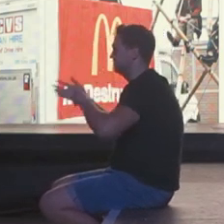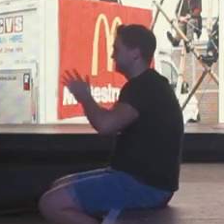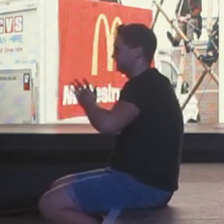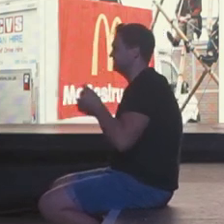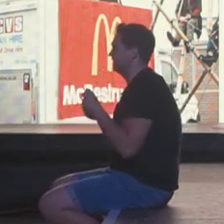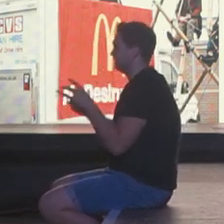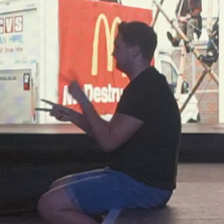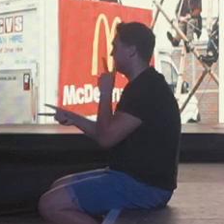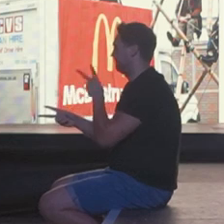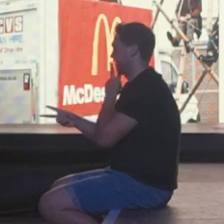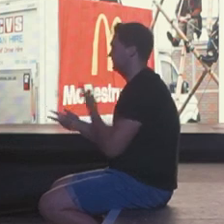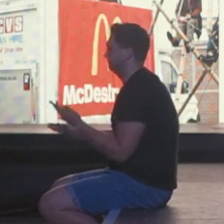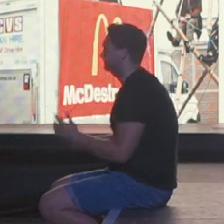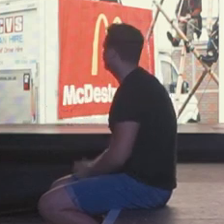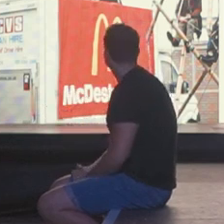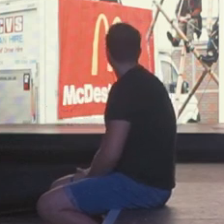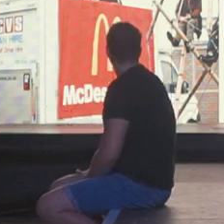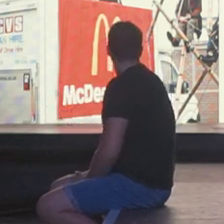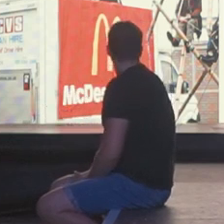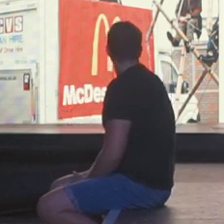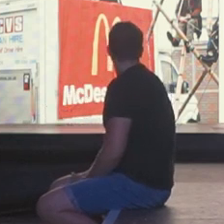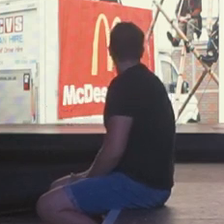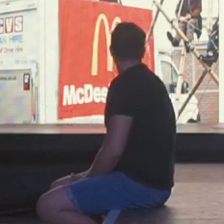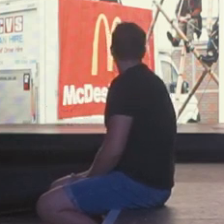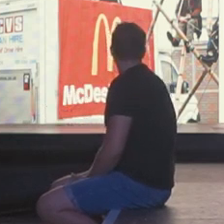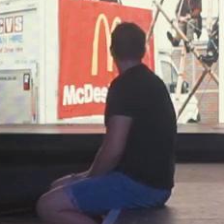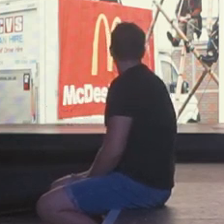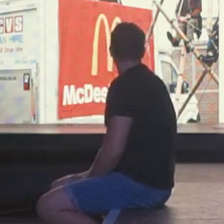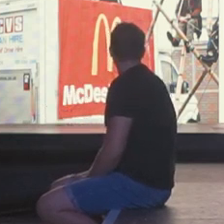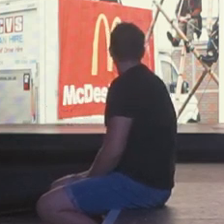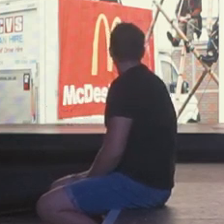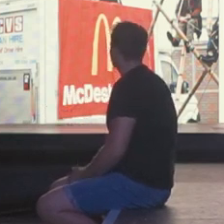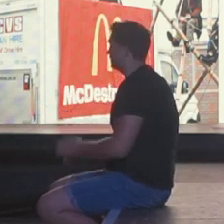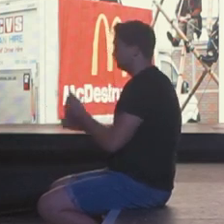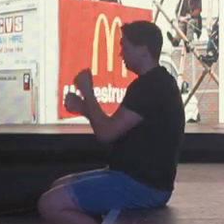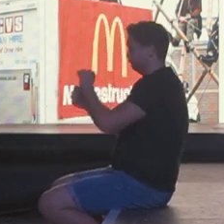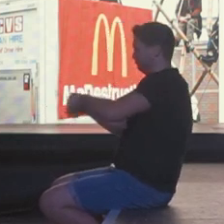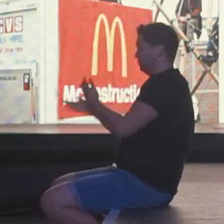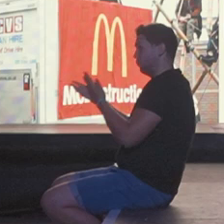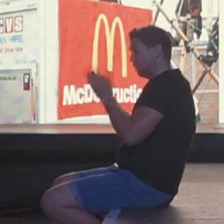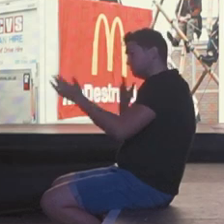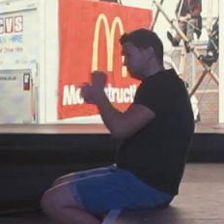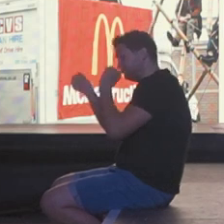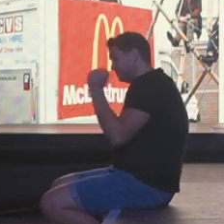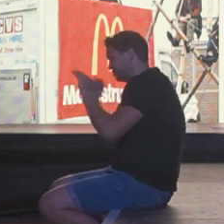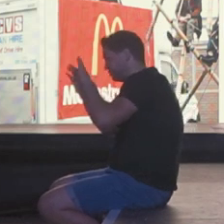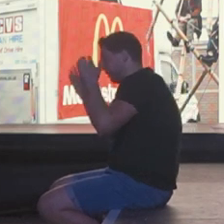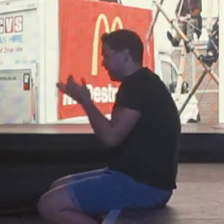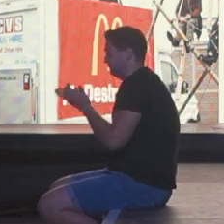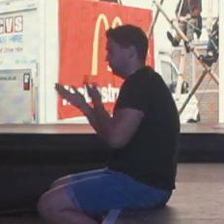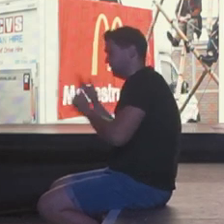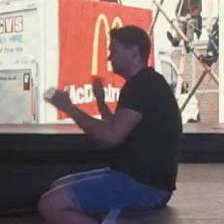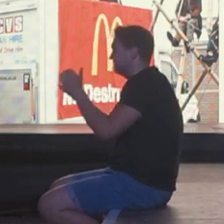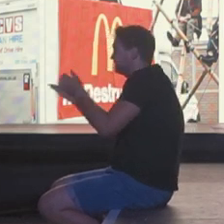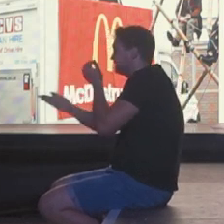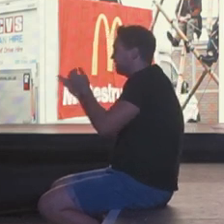want environmental groups to say, all right, fair enough, a really climate-friendly way of farming is a plant-based food system. And now there's other groups who are also adopting